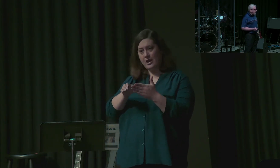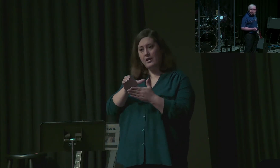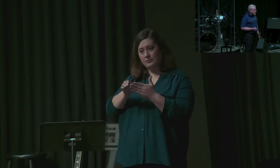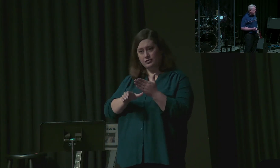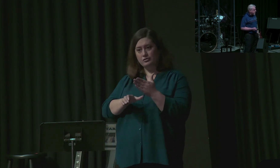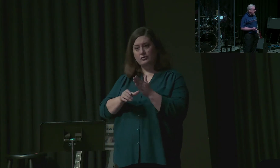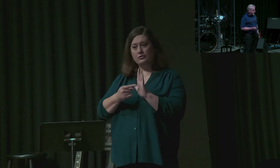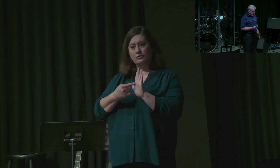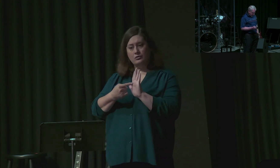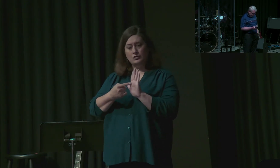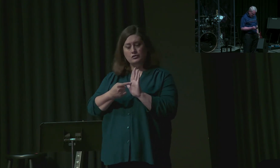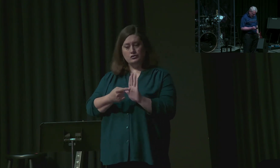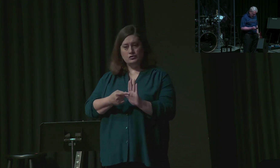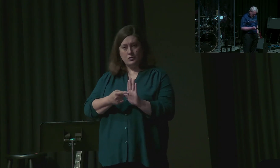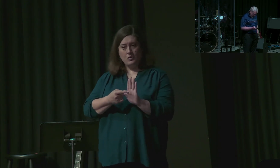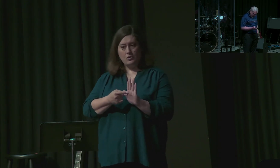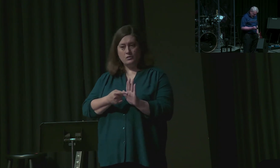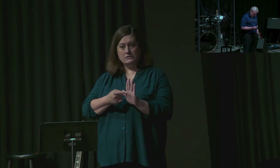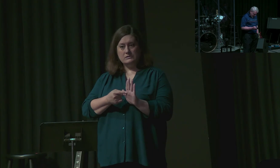decline and difficulties.